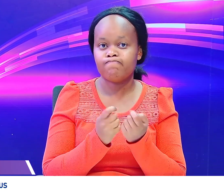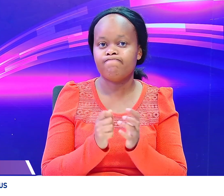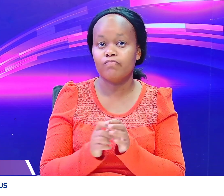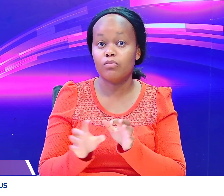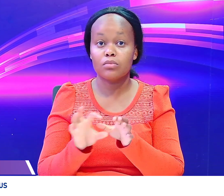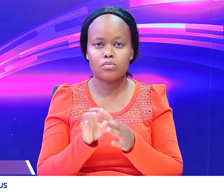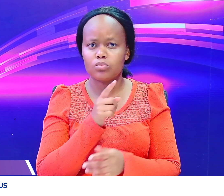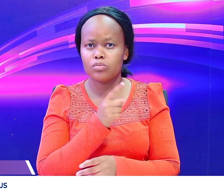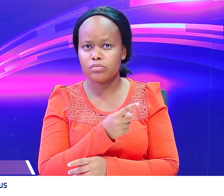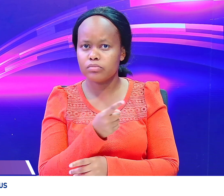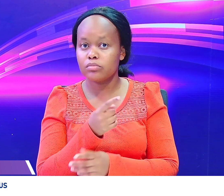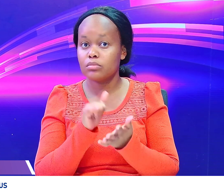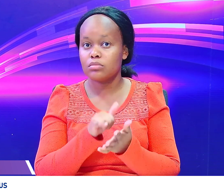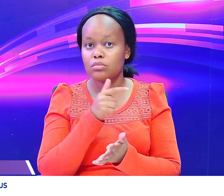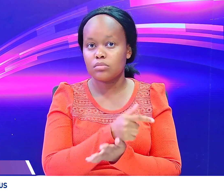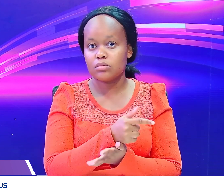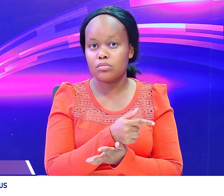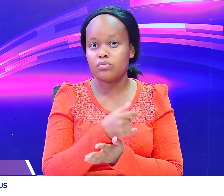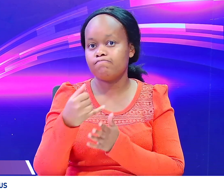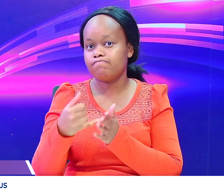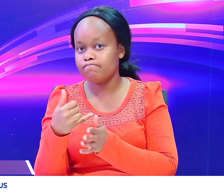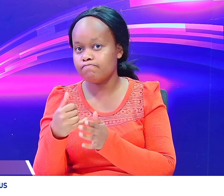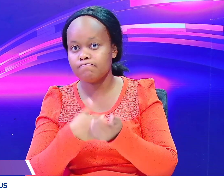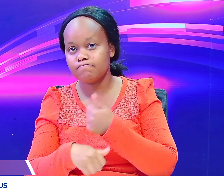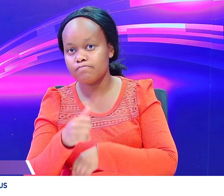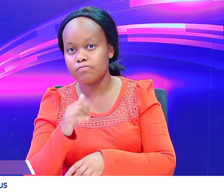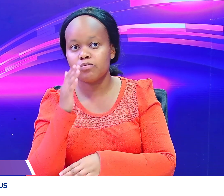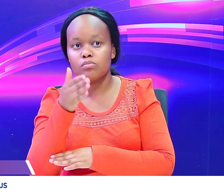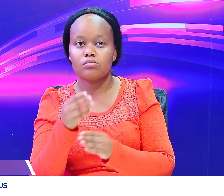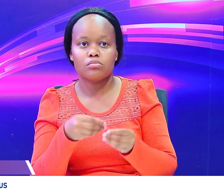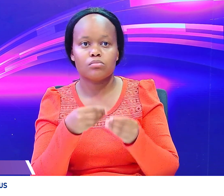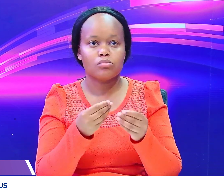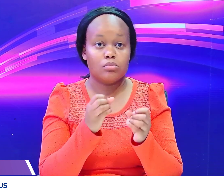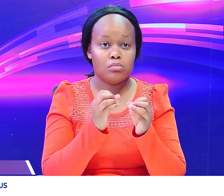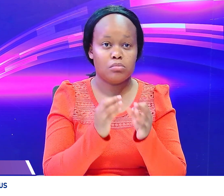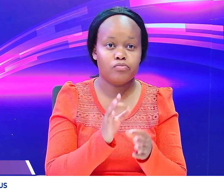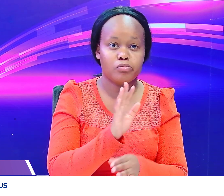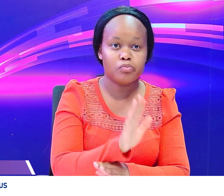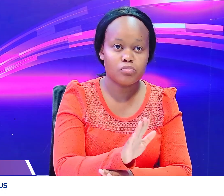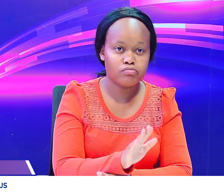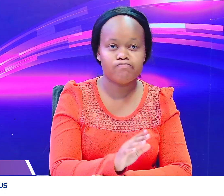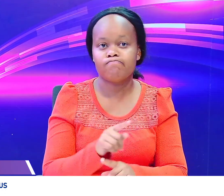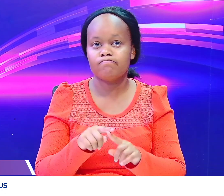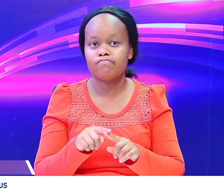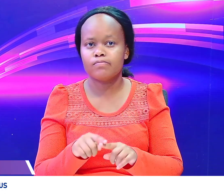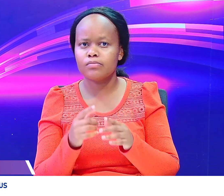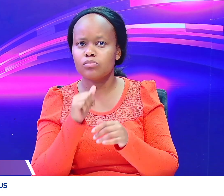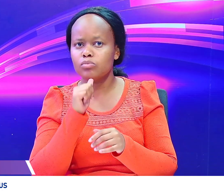Airports Authority, KAA, citing the failure to confirm over 500 long-serving contract staff